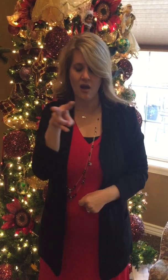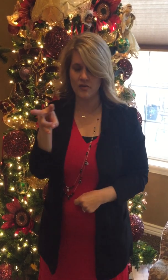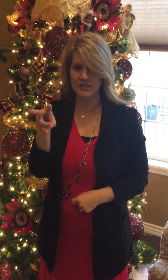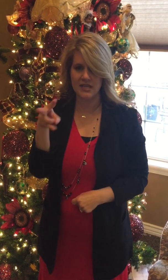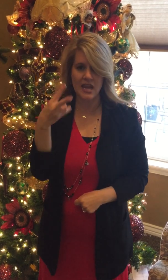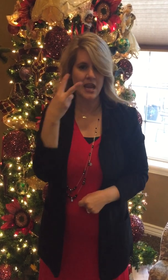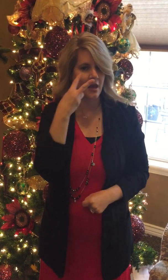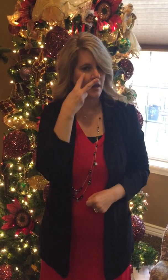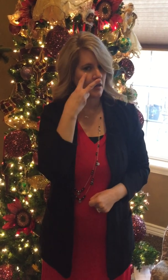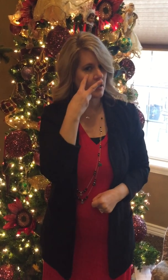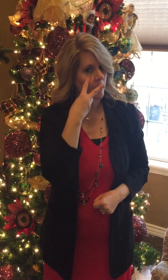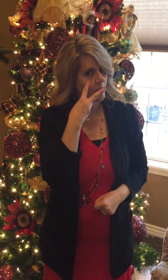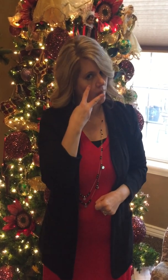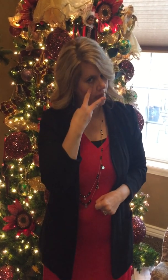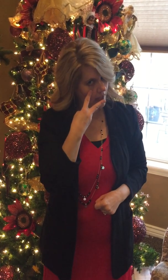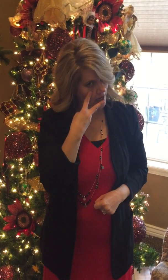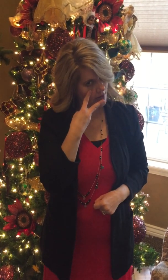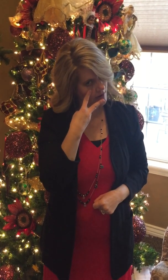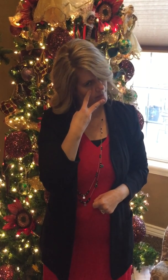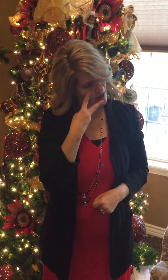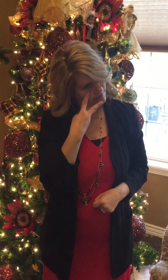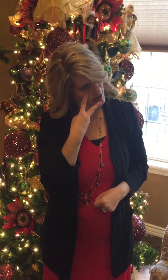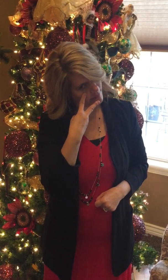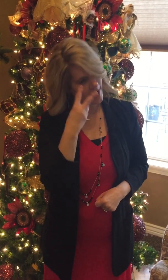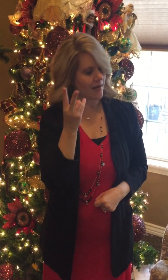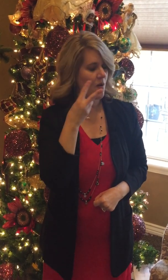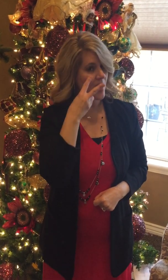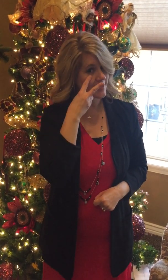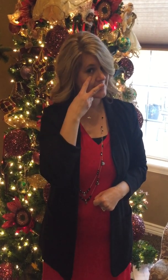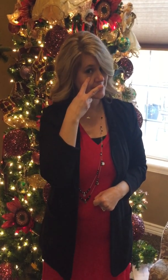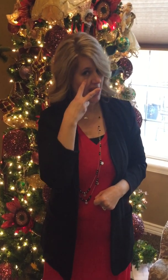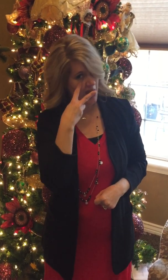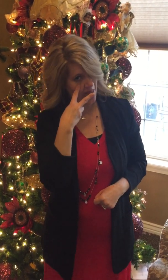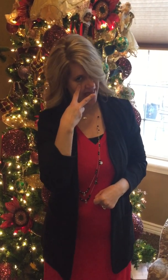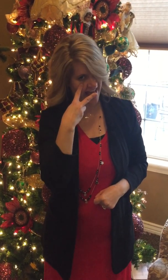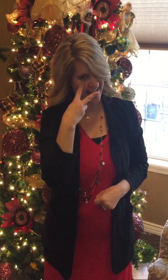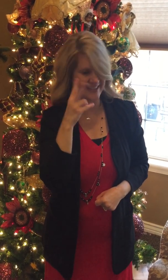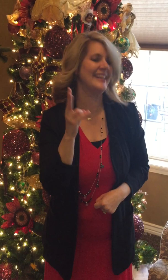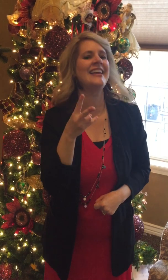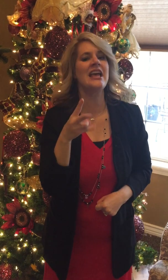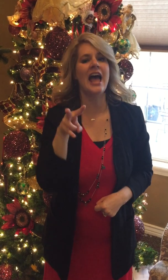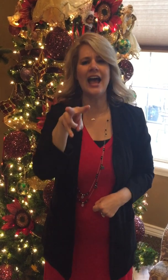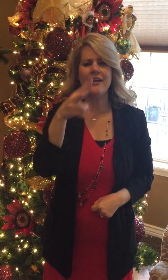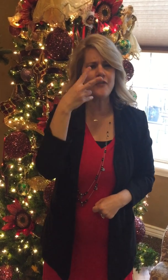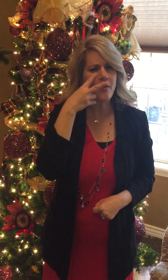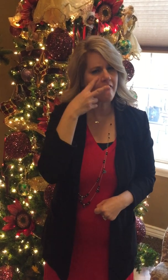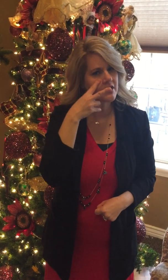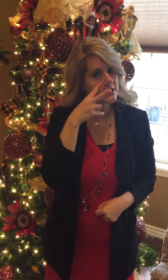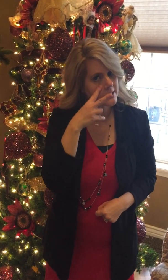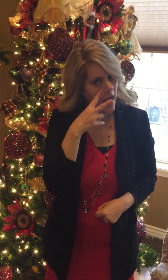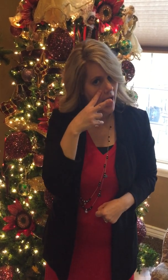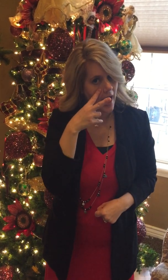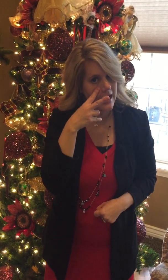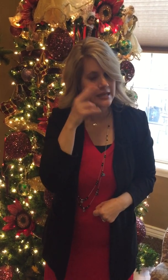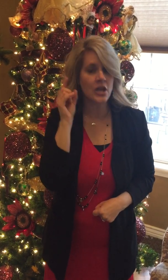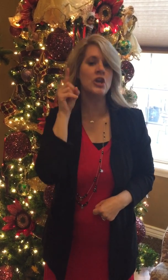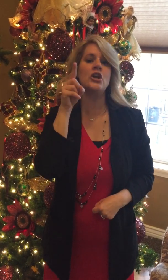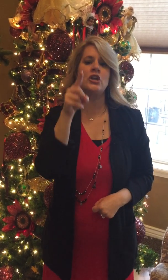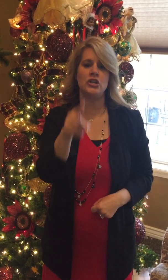or see, you're gonna pull that eyeball down like, oh, I saw that. And if you ever saw it, you